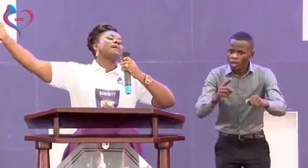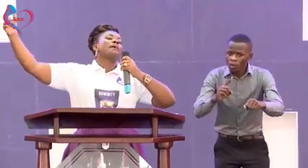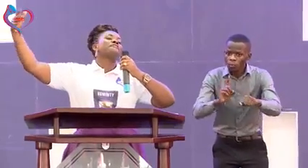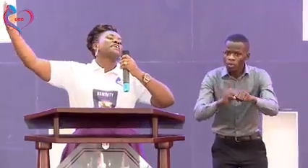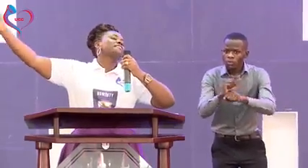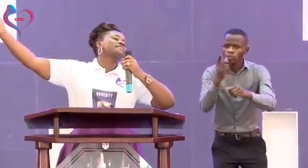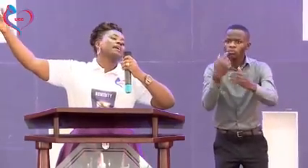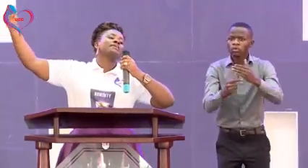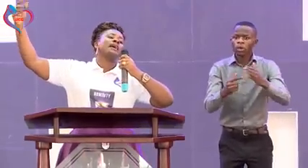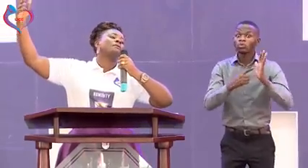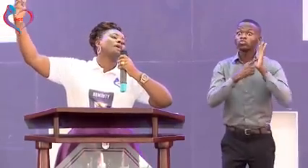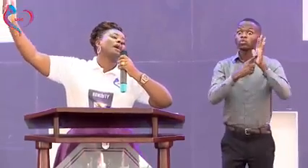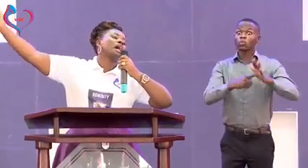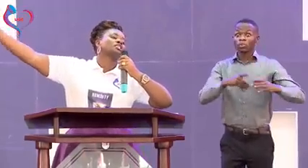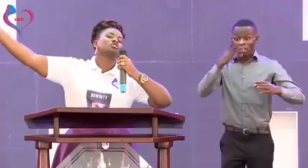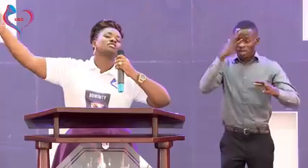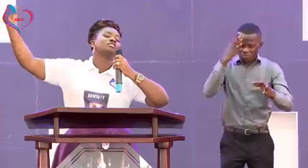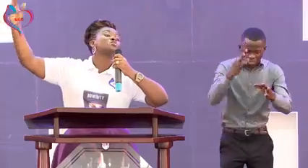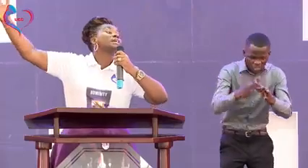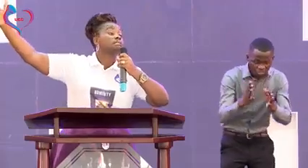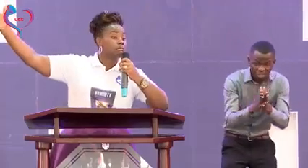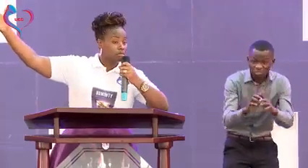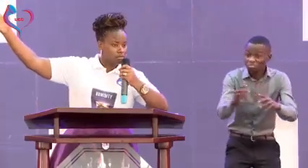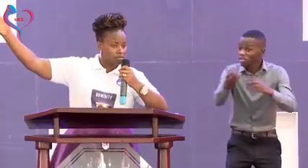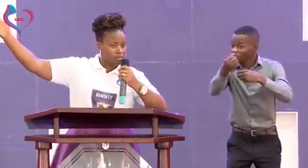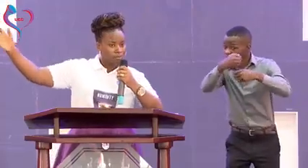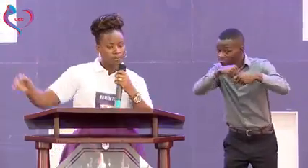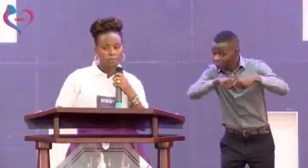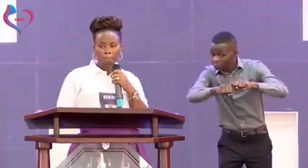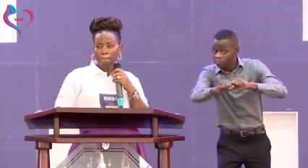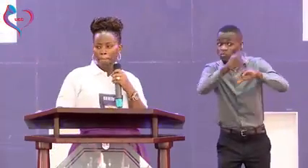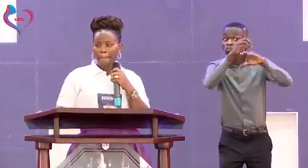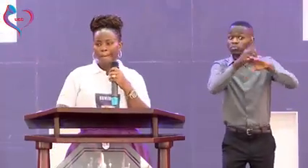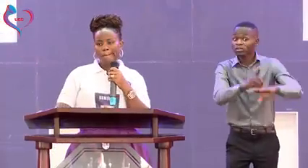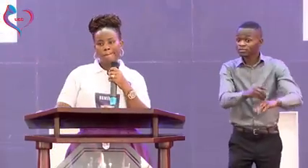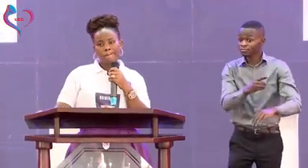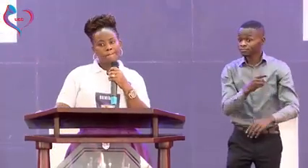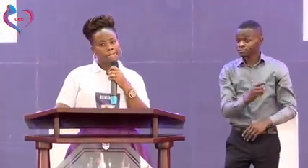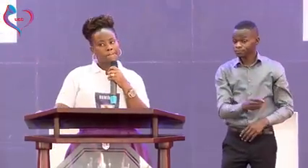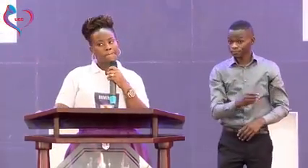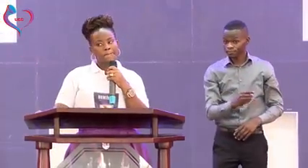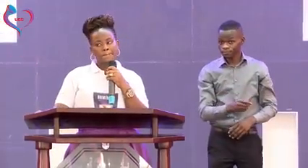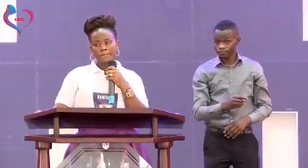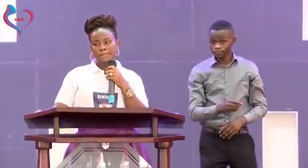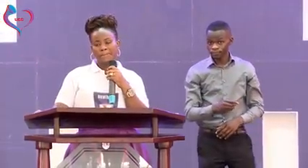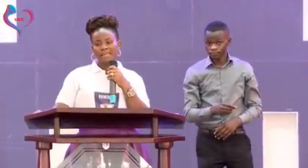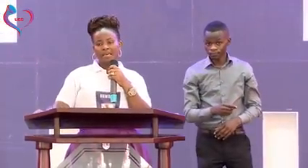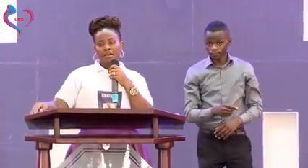stretch our faith and our actions towards it, but we